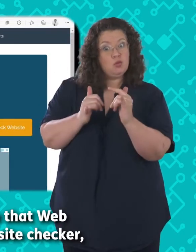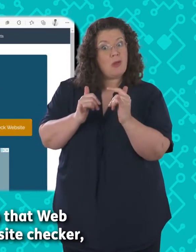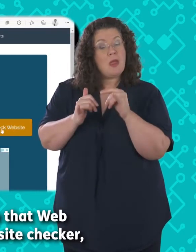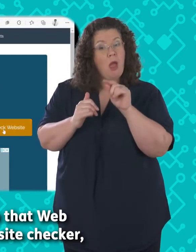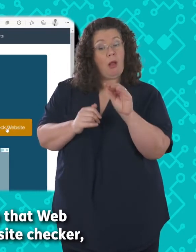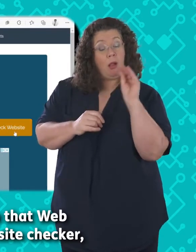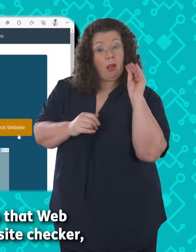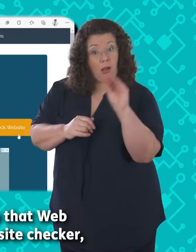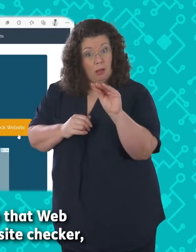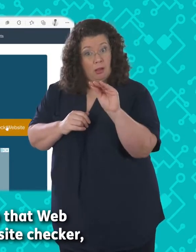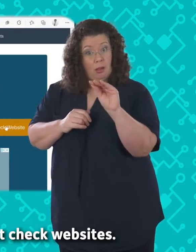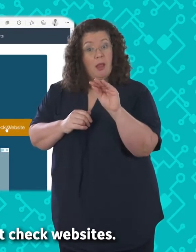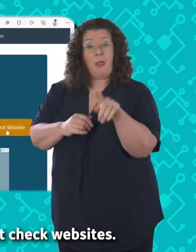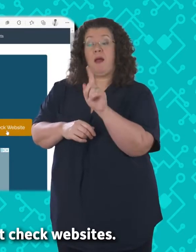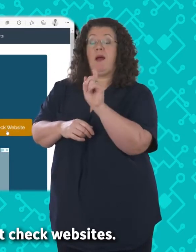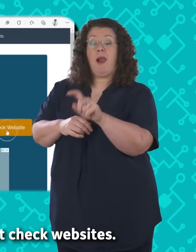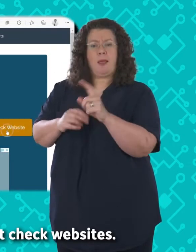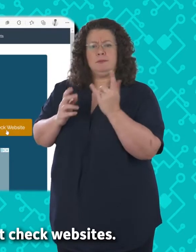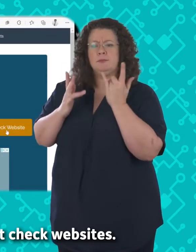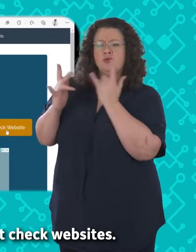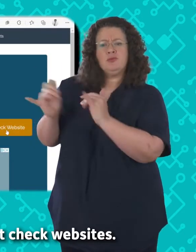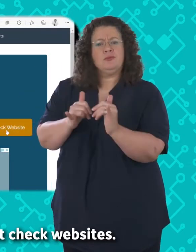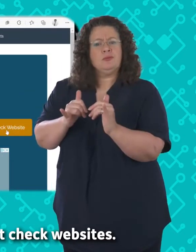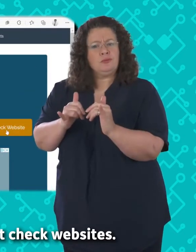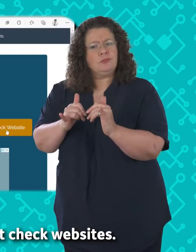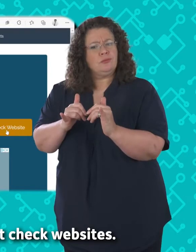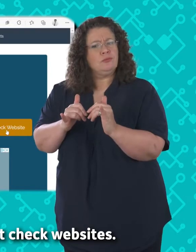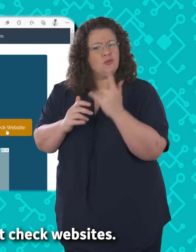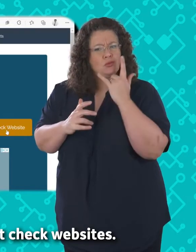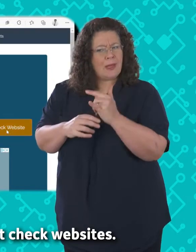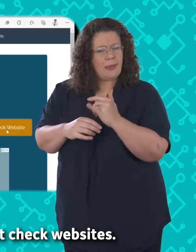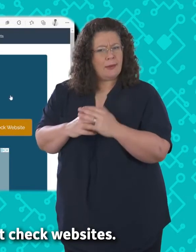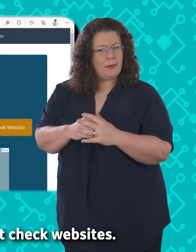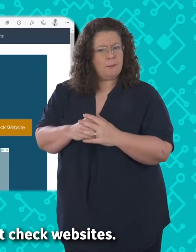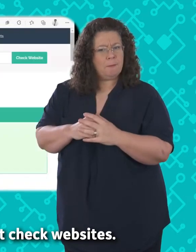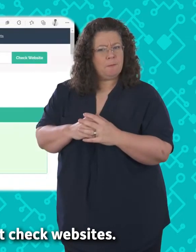website into the website checker. And then I'm going to select check website.